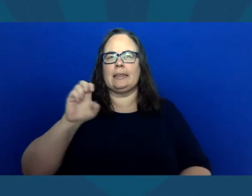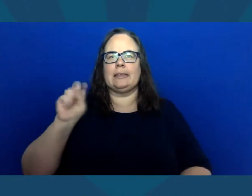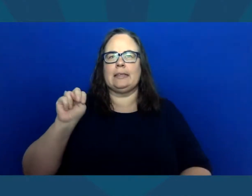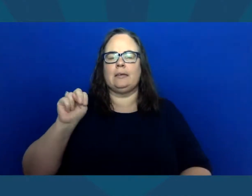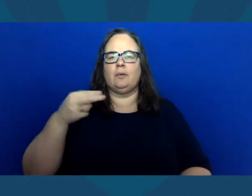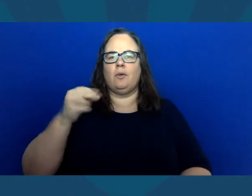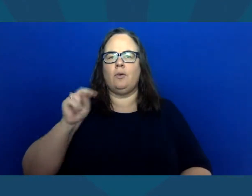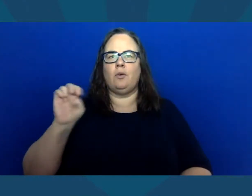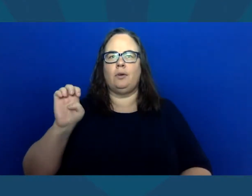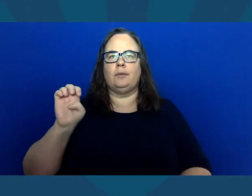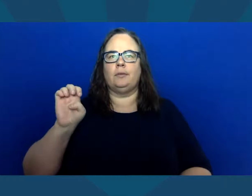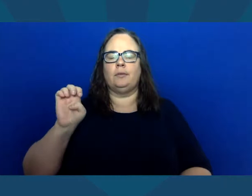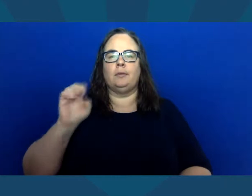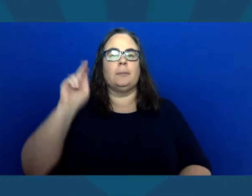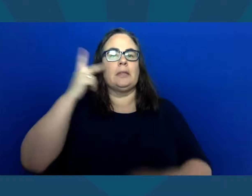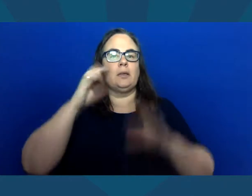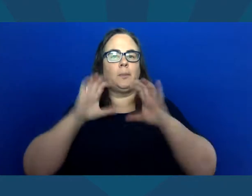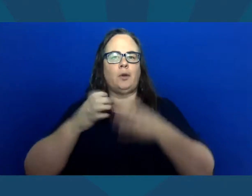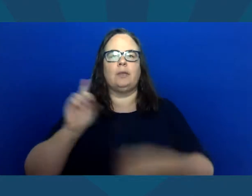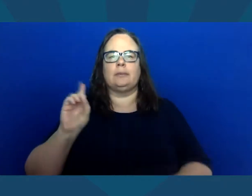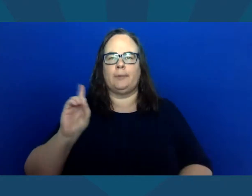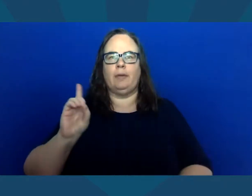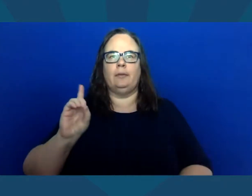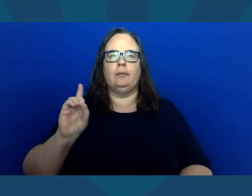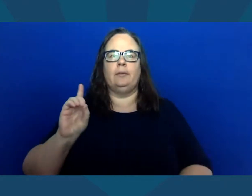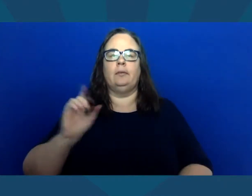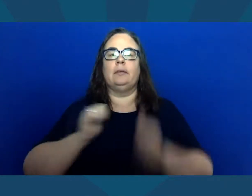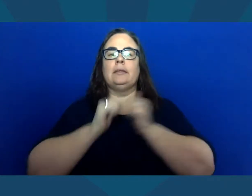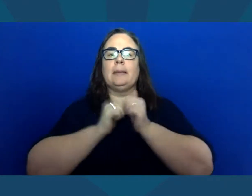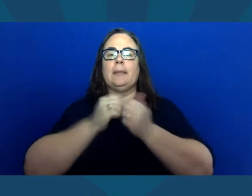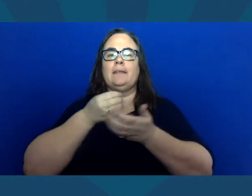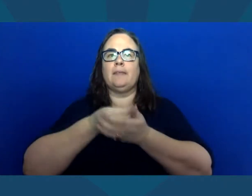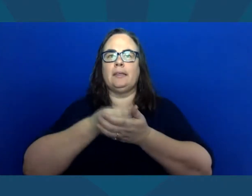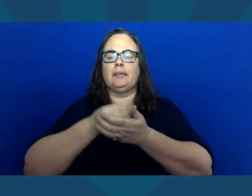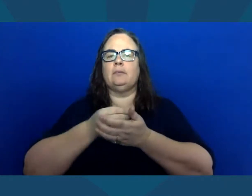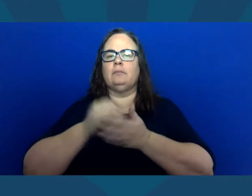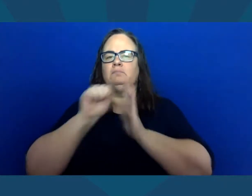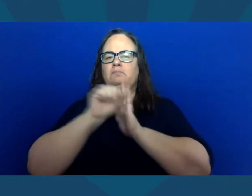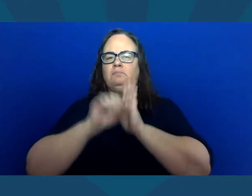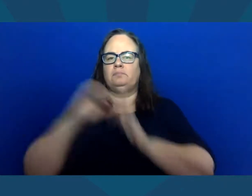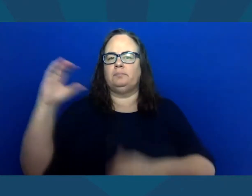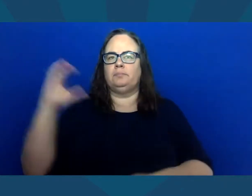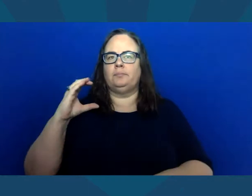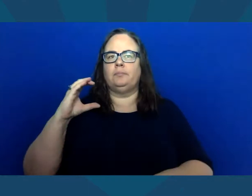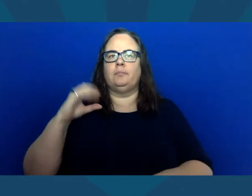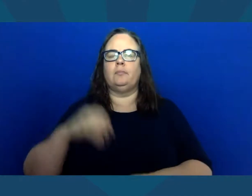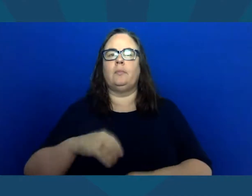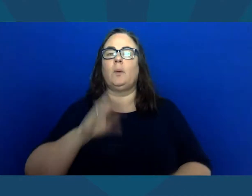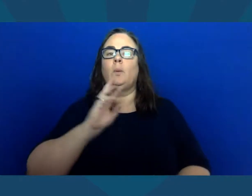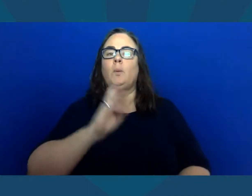Mary Kathleen Honay. Party, Democratic. Campaign